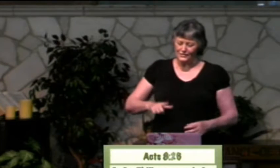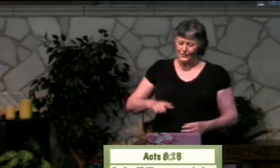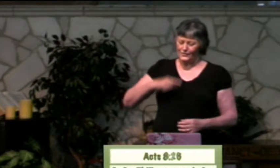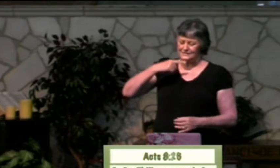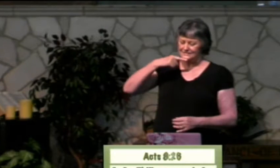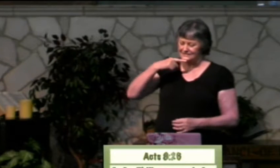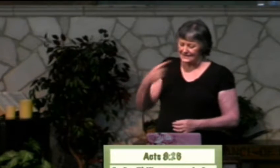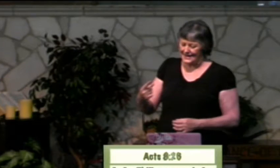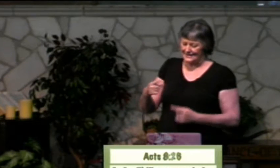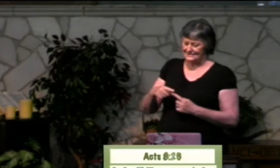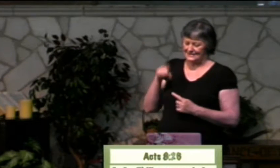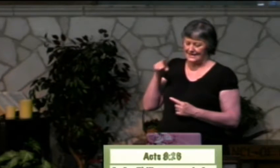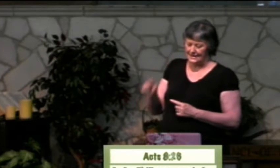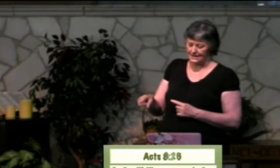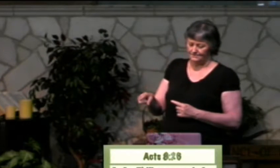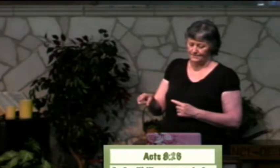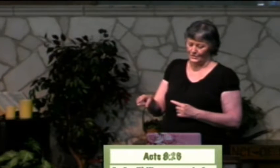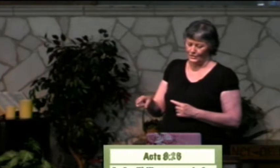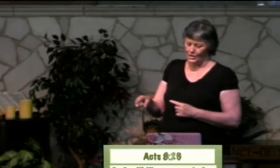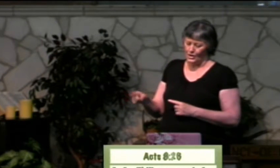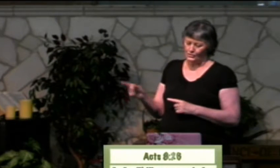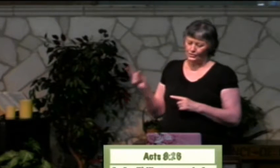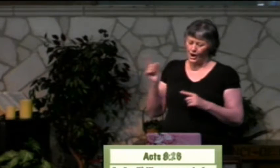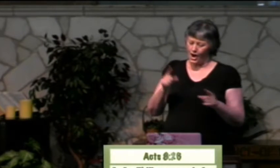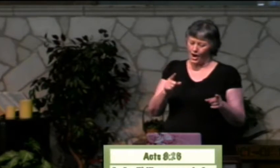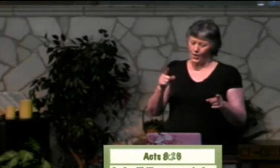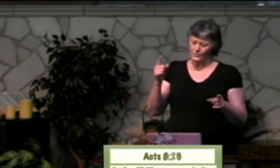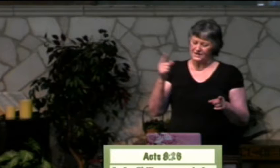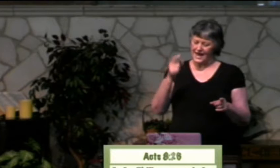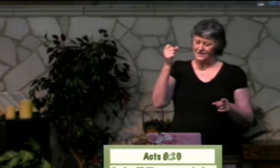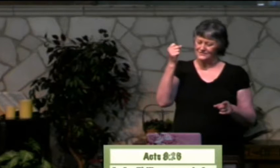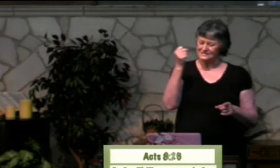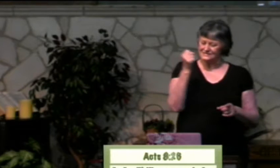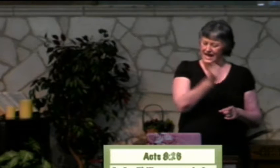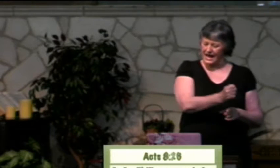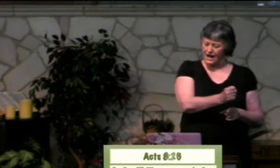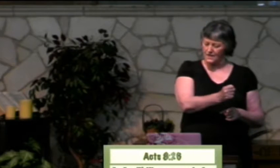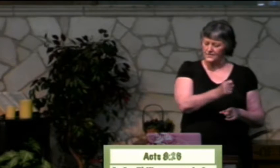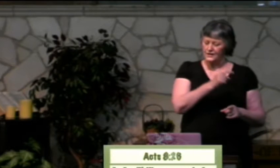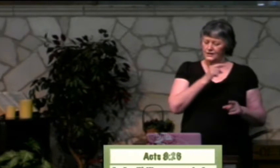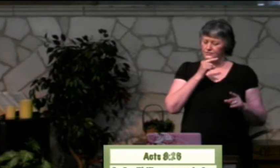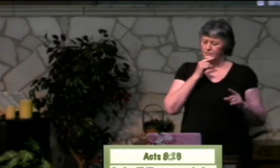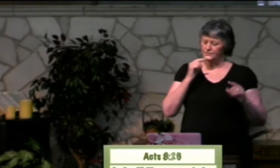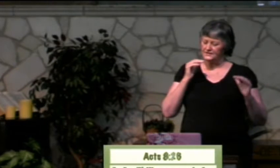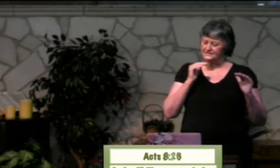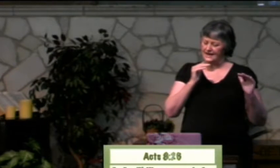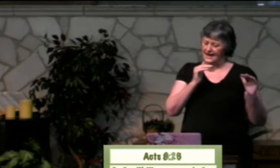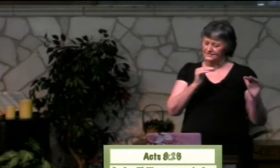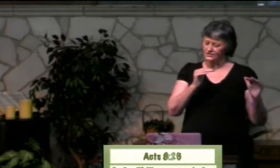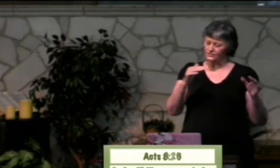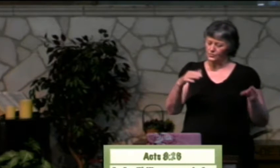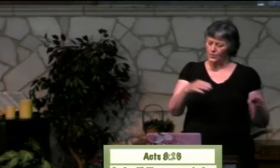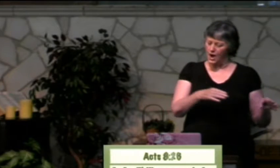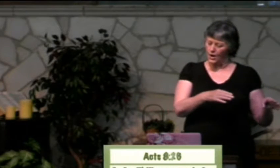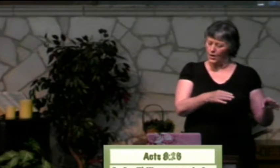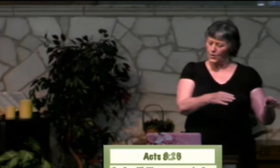Lord said to him, go down south to the desert road